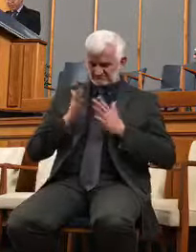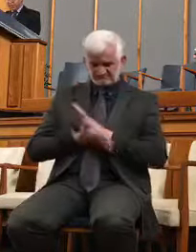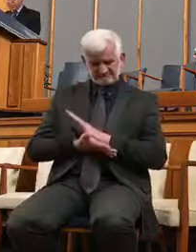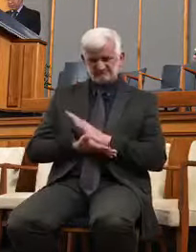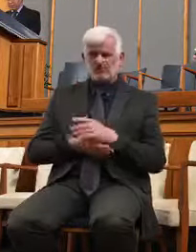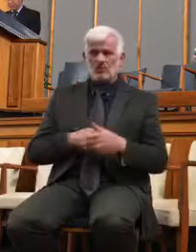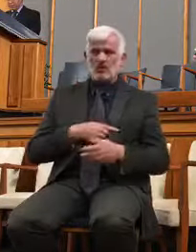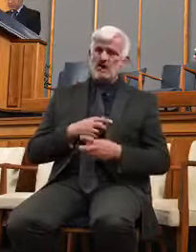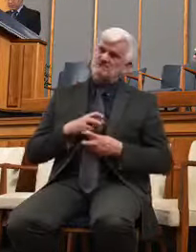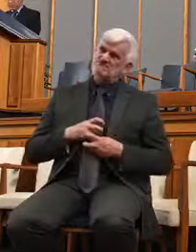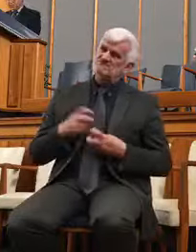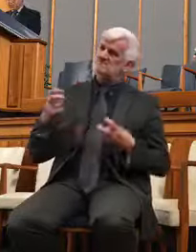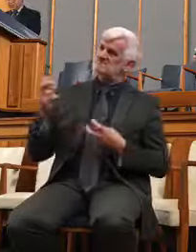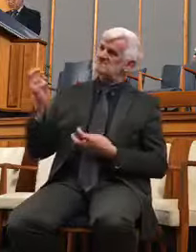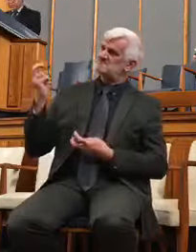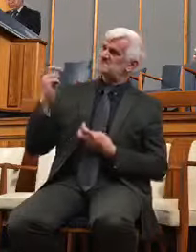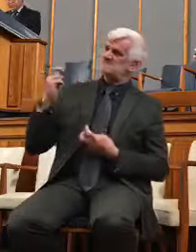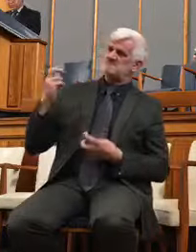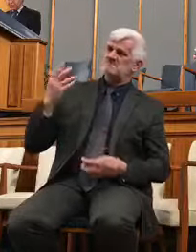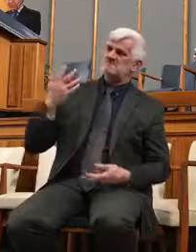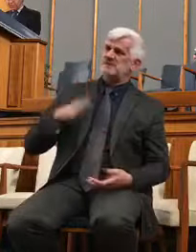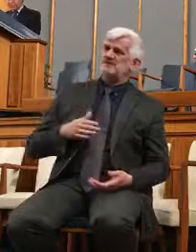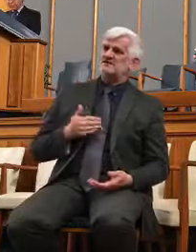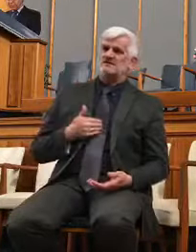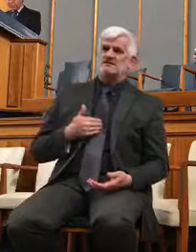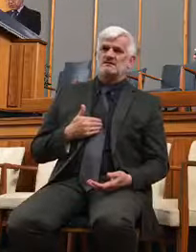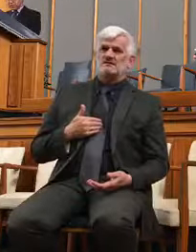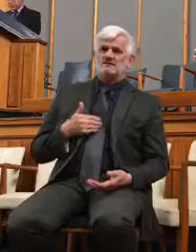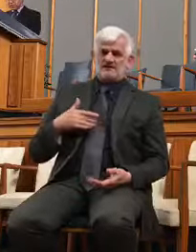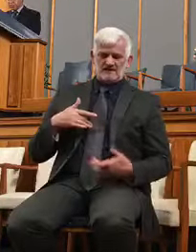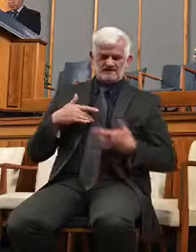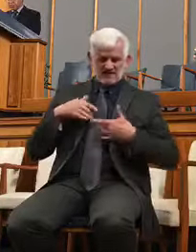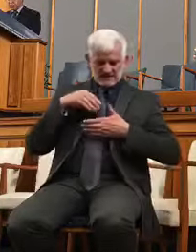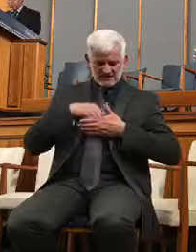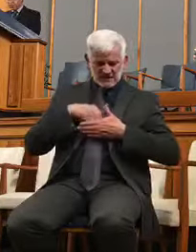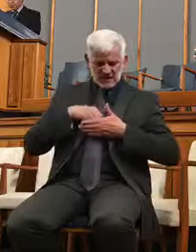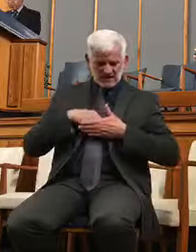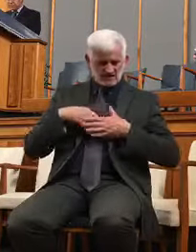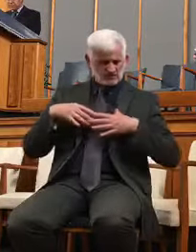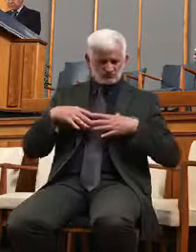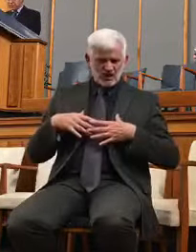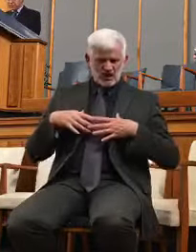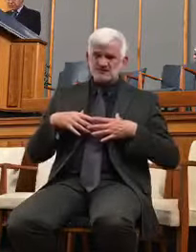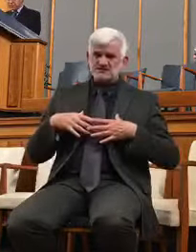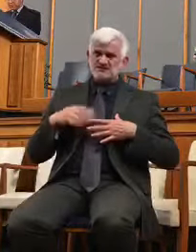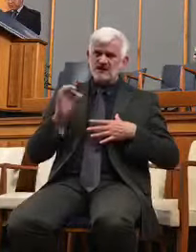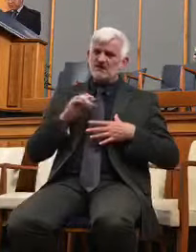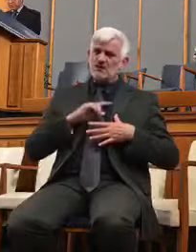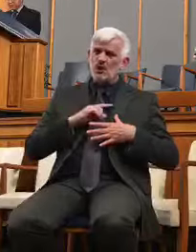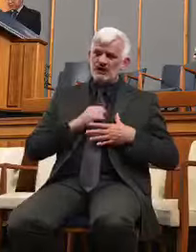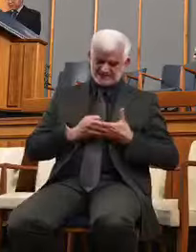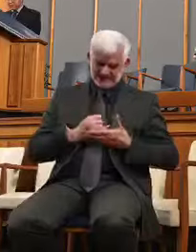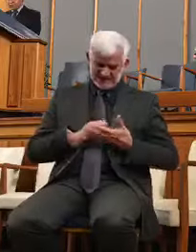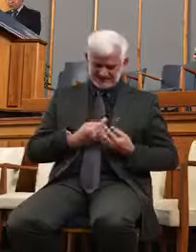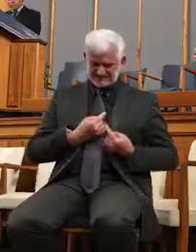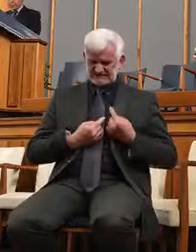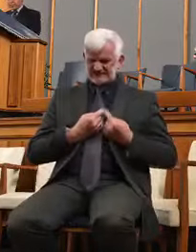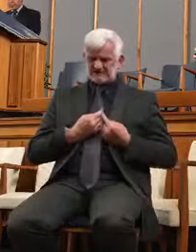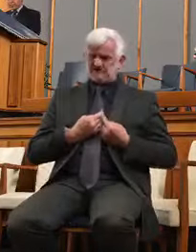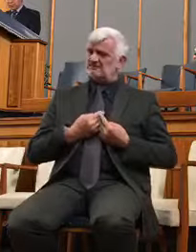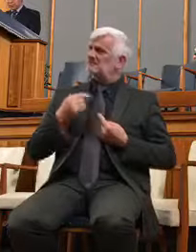anger, neither is there any rest in my bones because of my sin. For